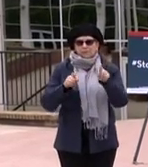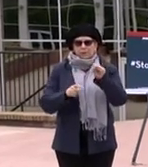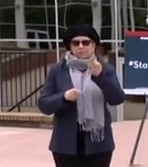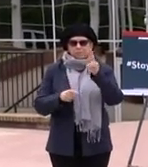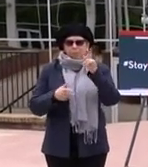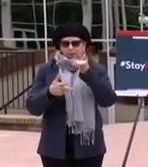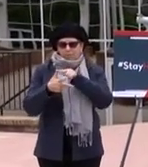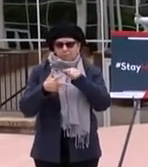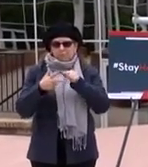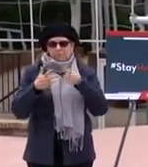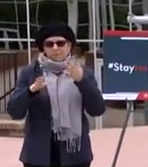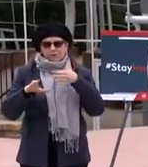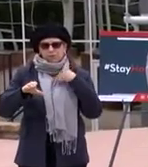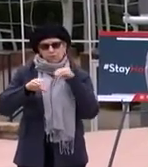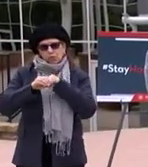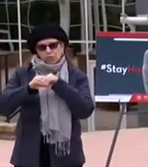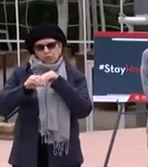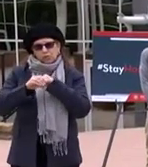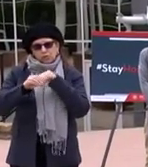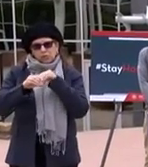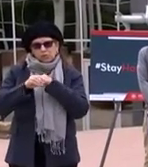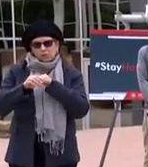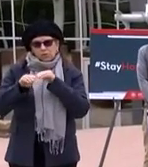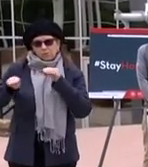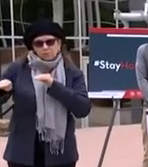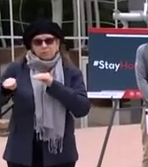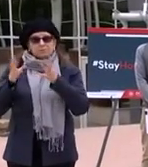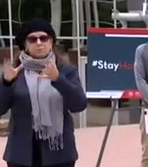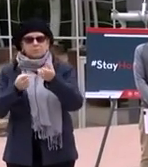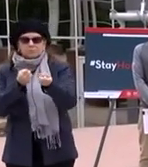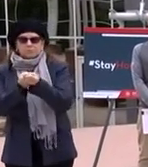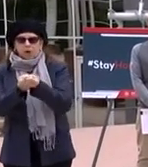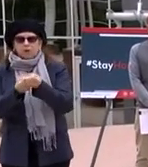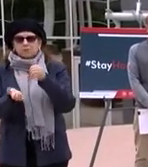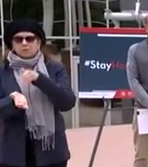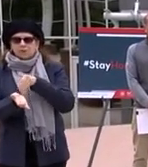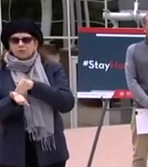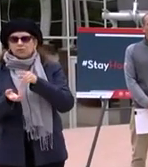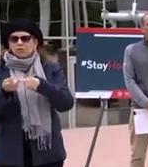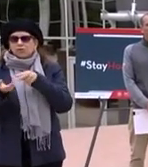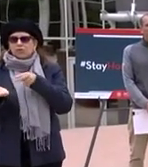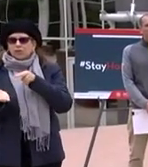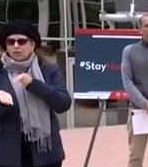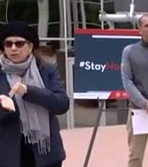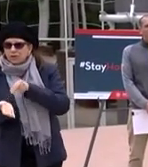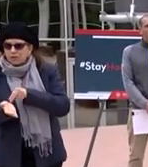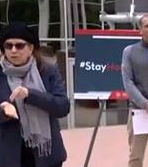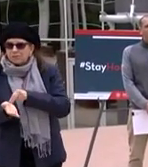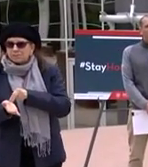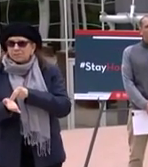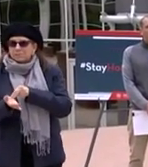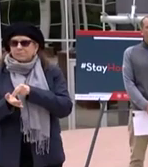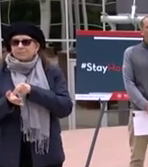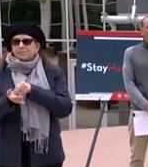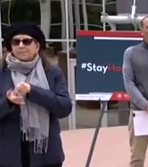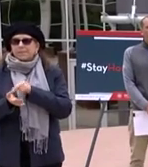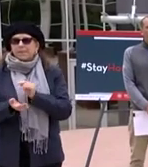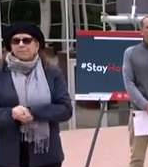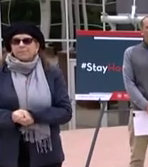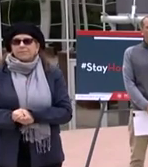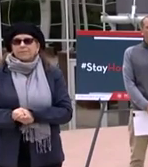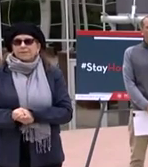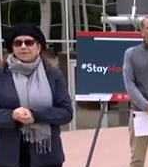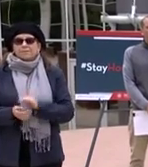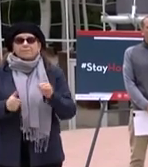to support our local healthcare providers, to support our first responders, and to support our essential government employees who are showing up every day to